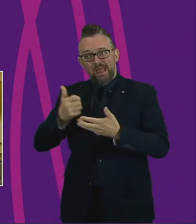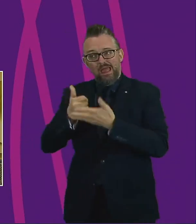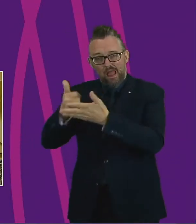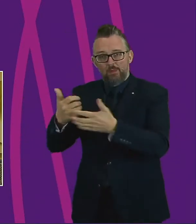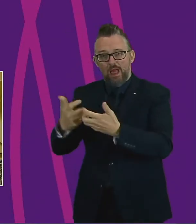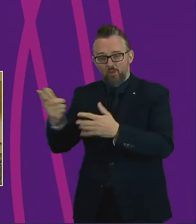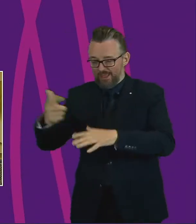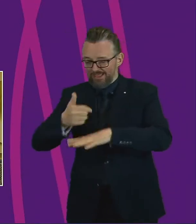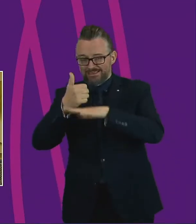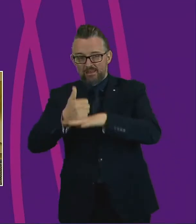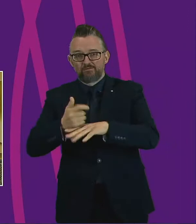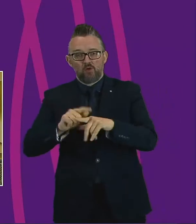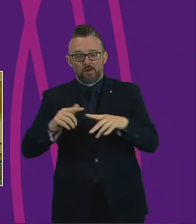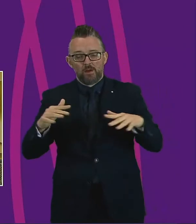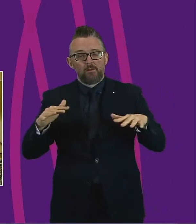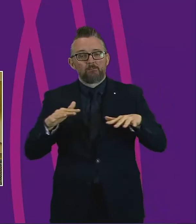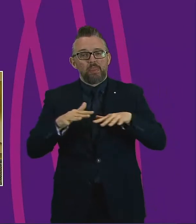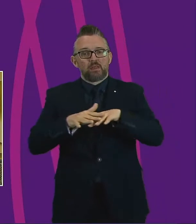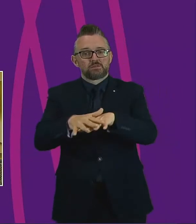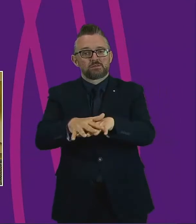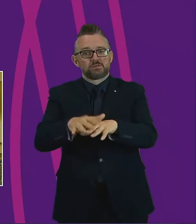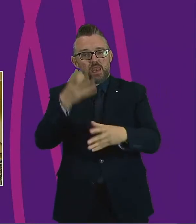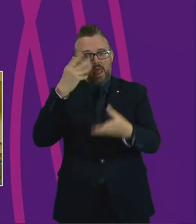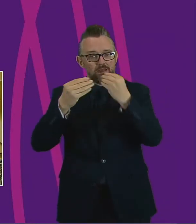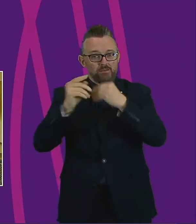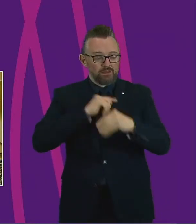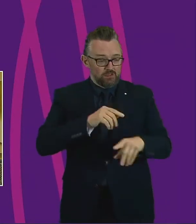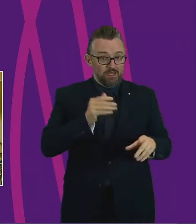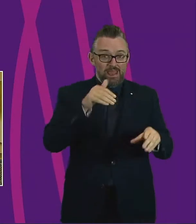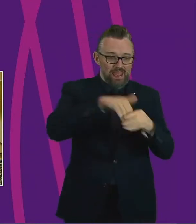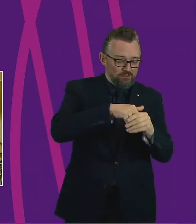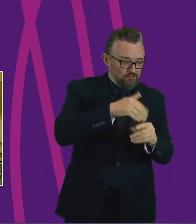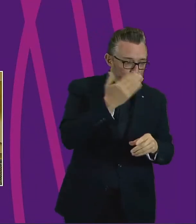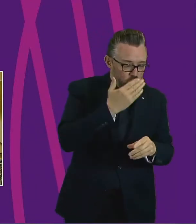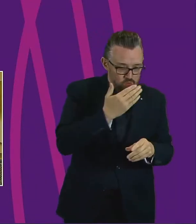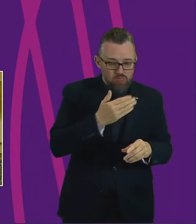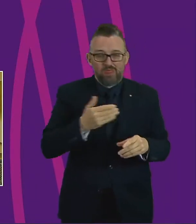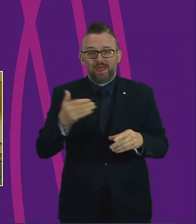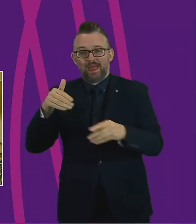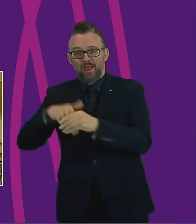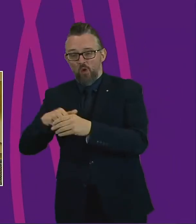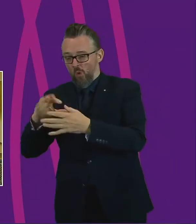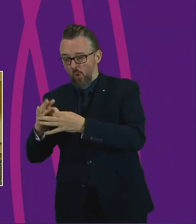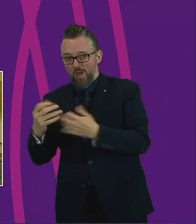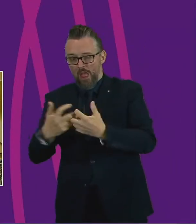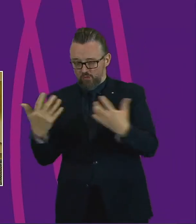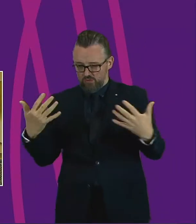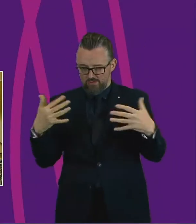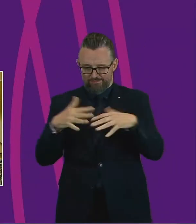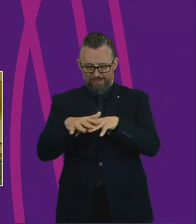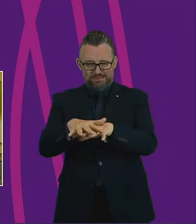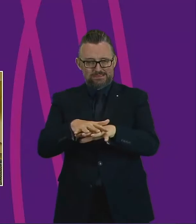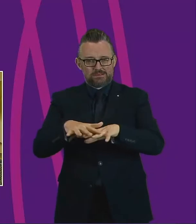for blended learning, if that is what is required, and we will then scrutinise those plans, and if they have to go further, we will have a conversation